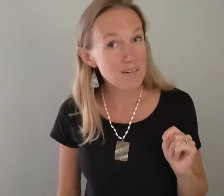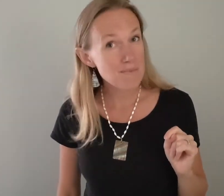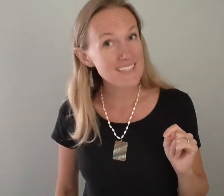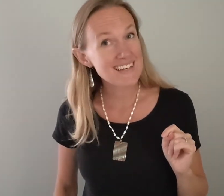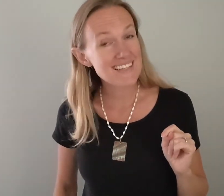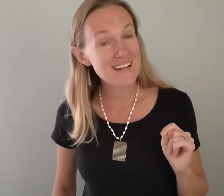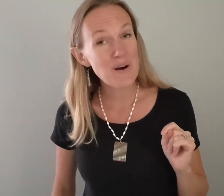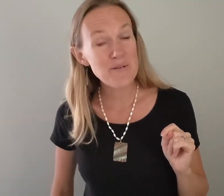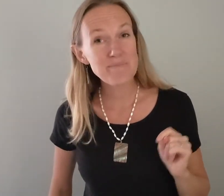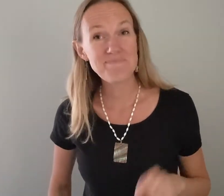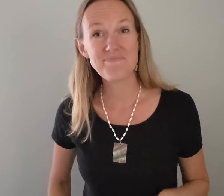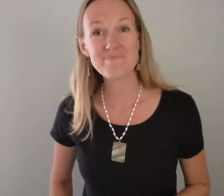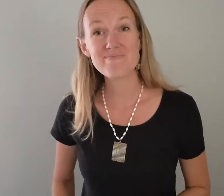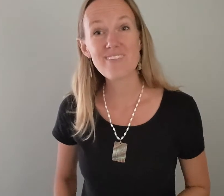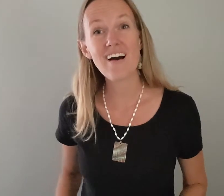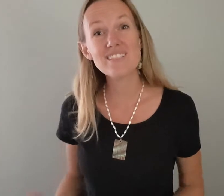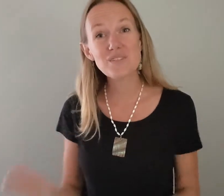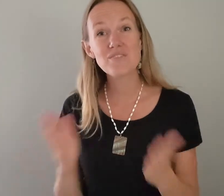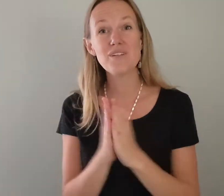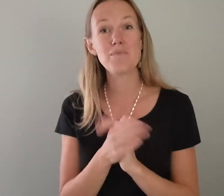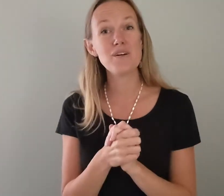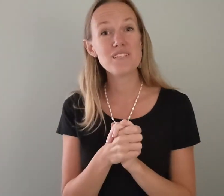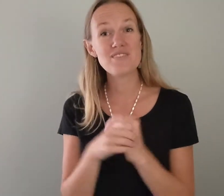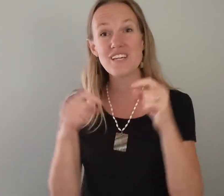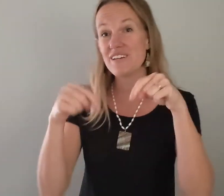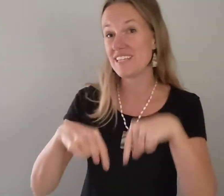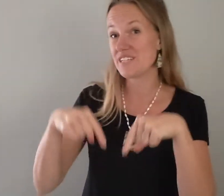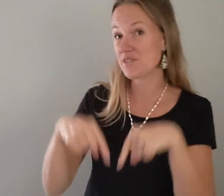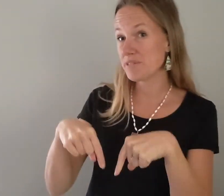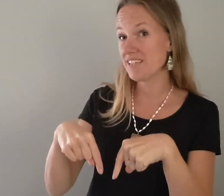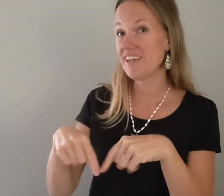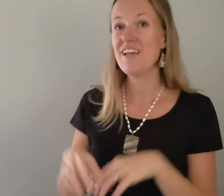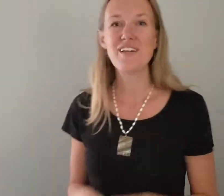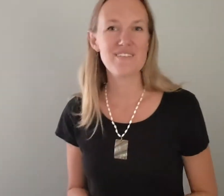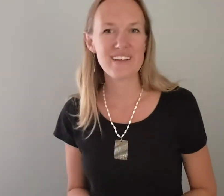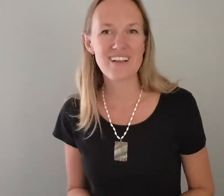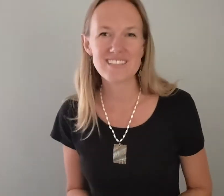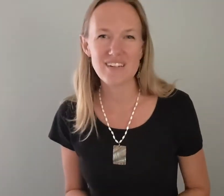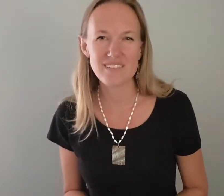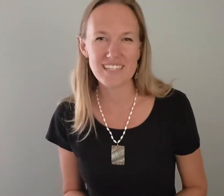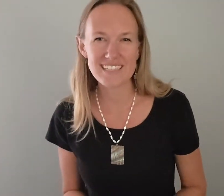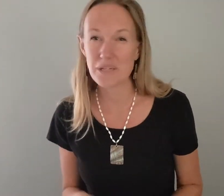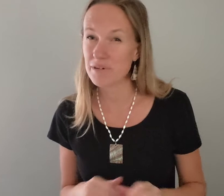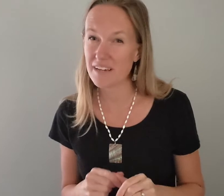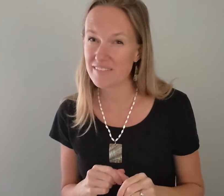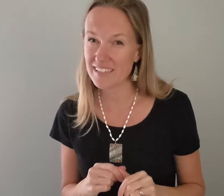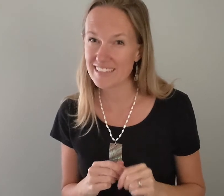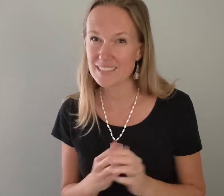my signs at home. Also, if you look below this video in the description, you're going to find lots of helpful links like printing off the lyrics, among